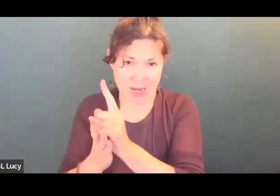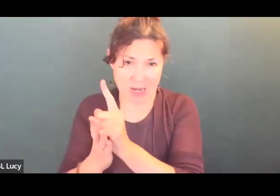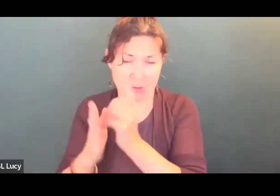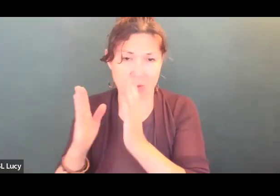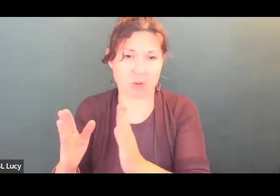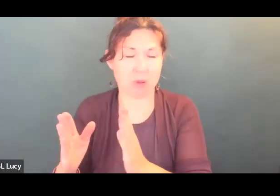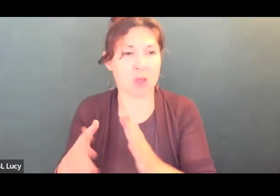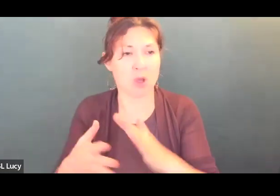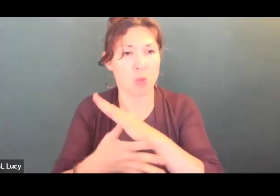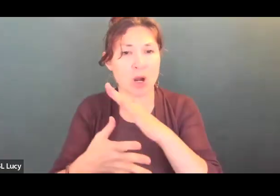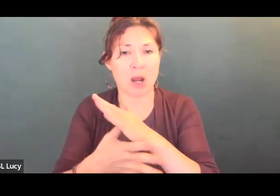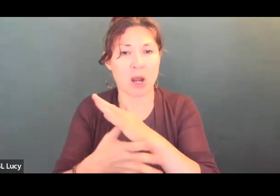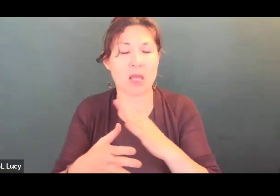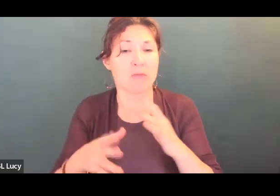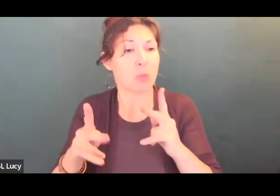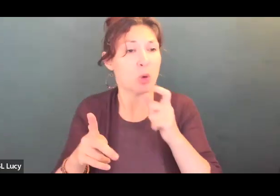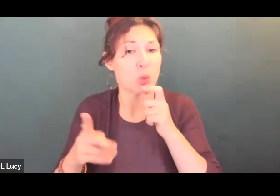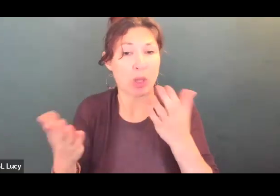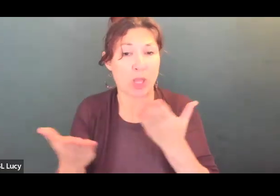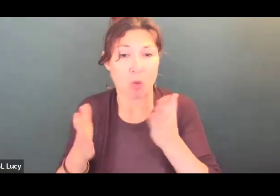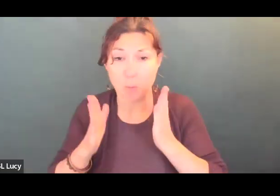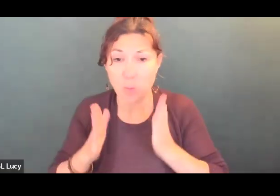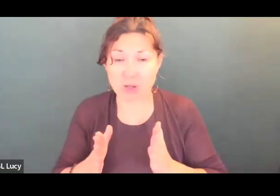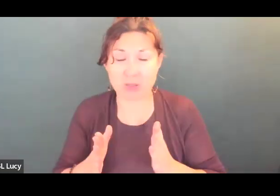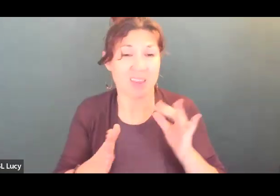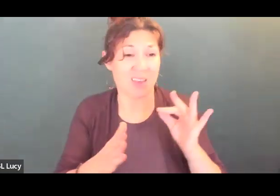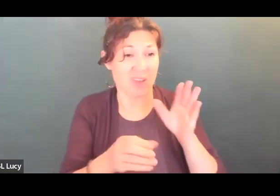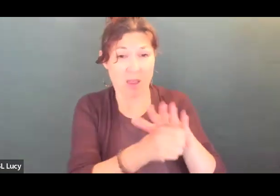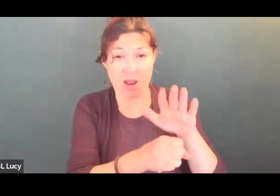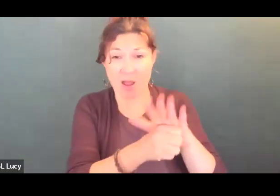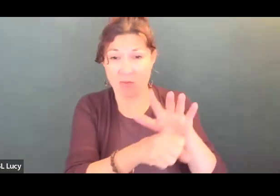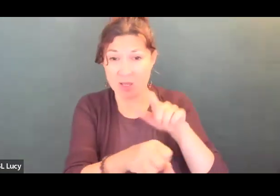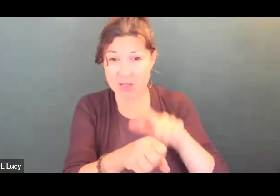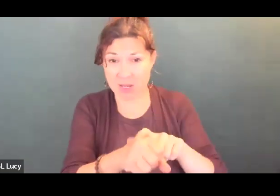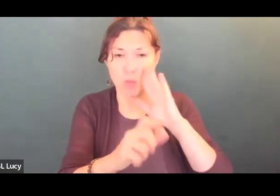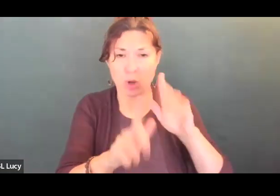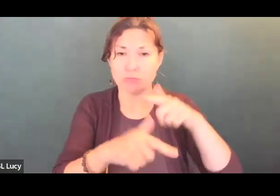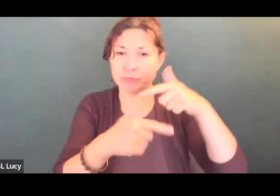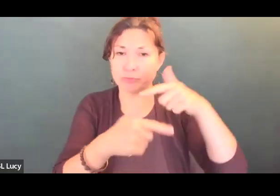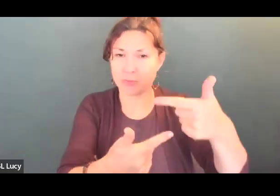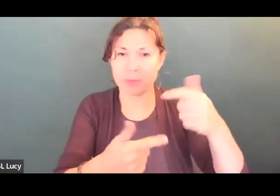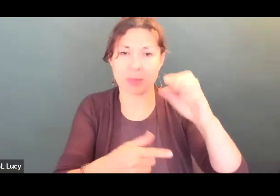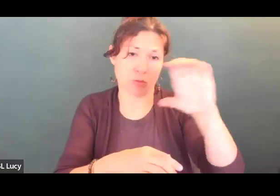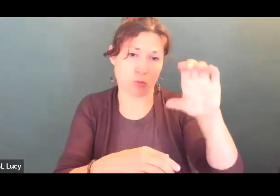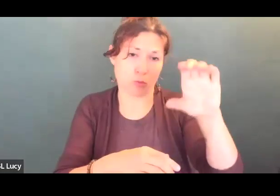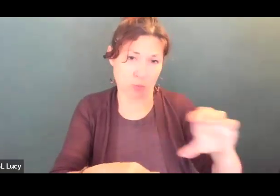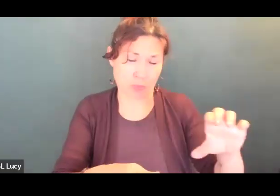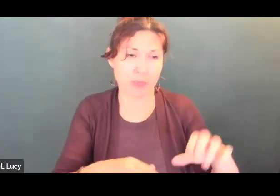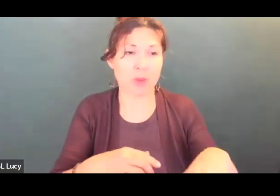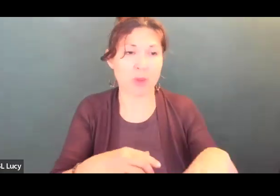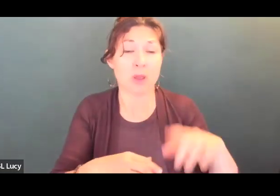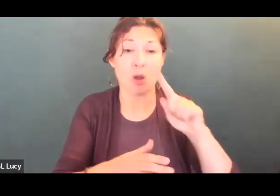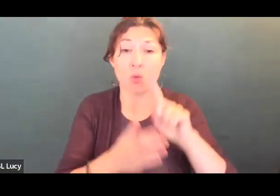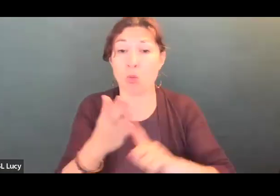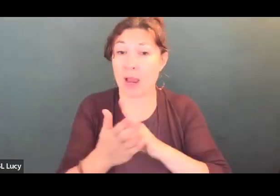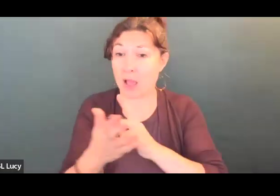to those testifying in person. Time permitting, the committee will then open it up for virtual testimony. After 1 hour, anyone